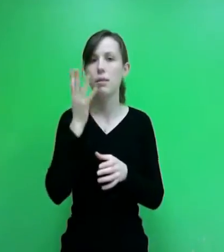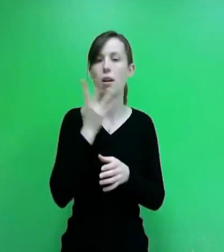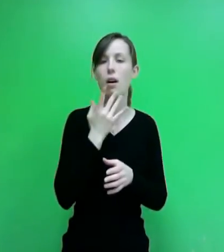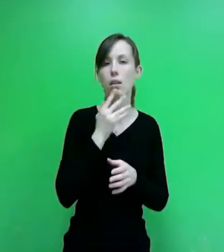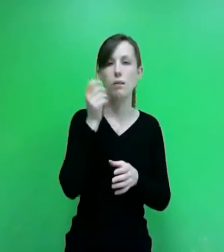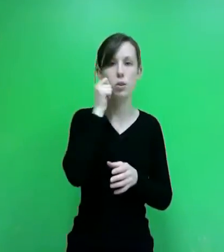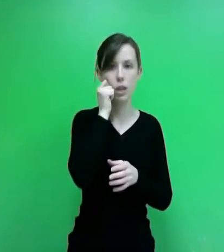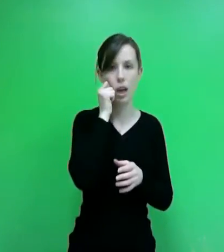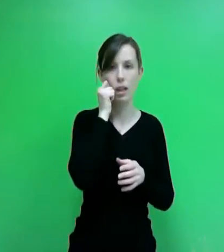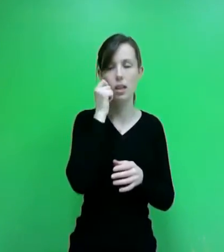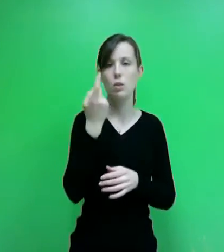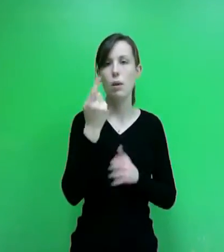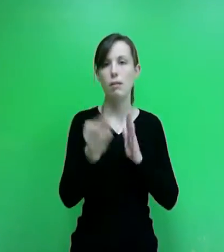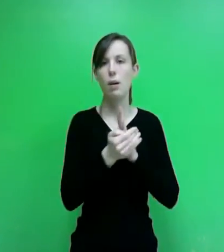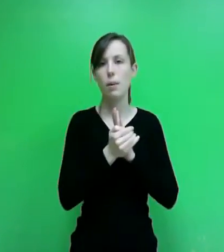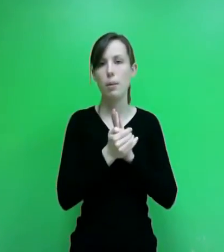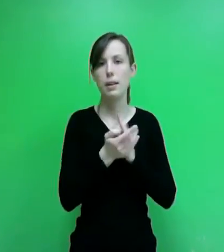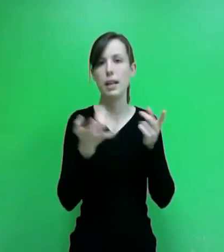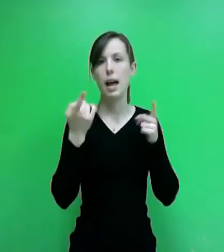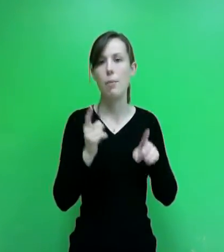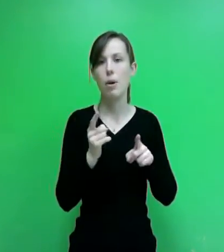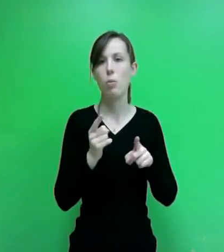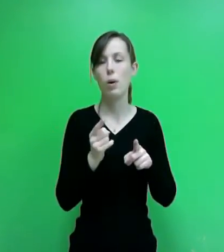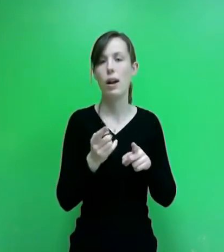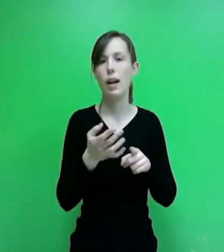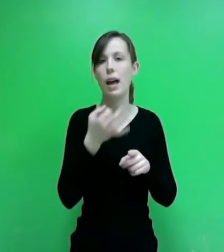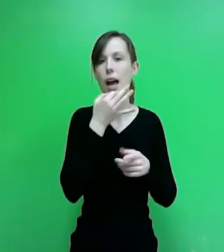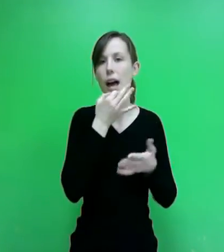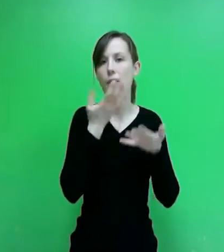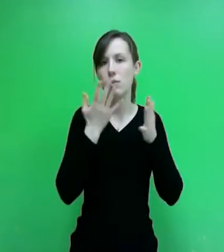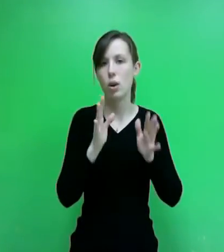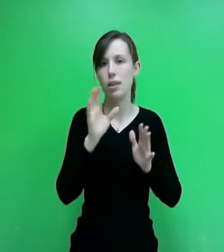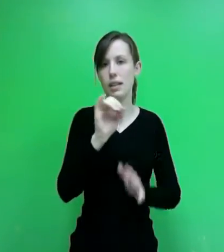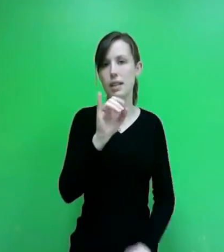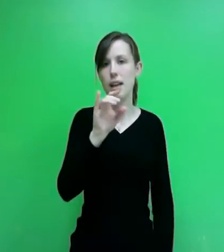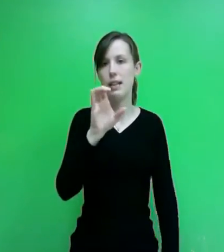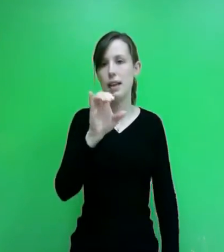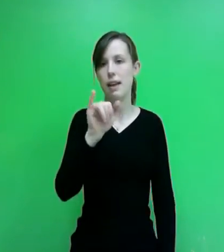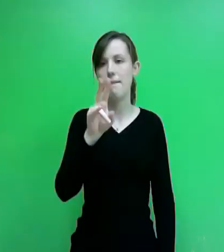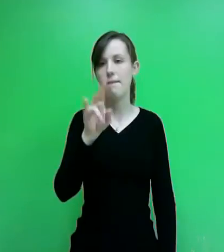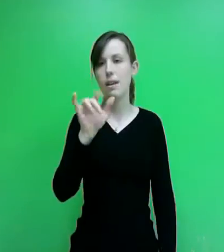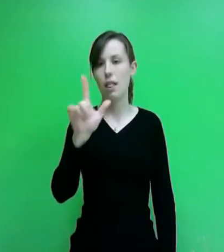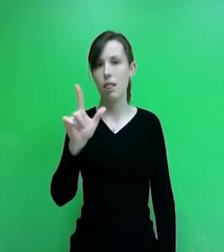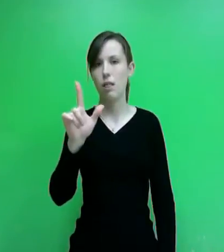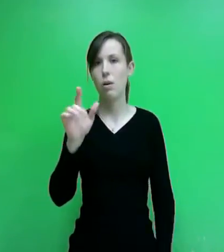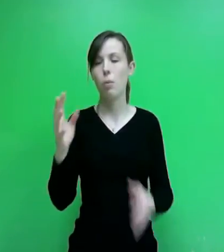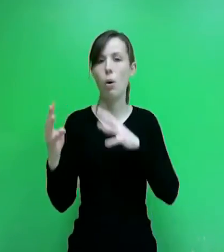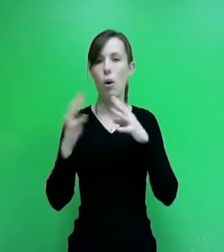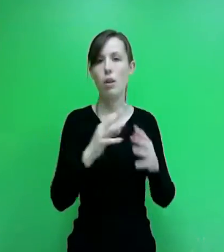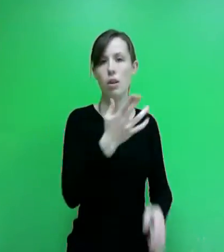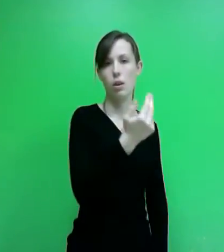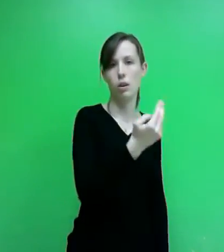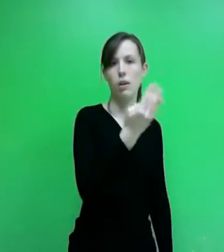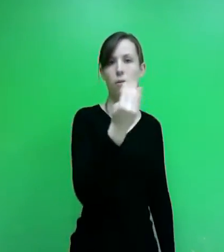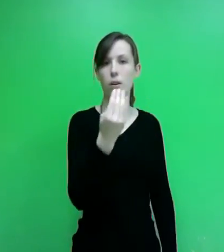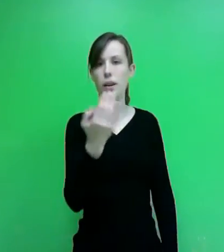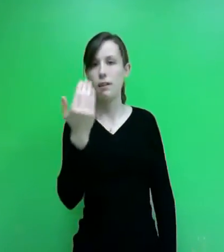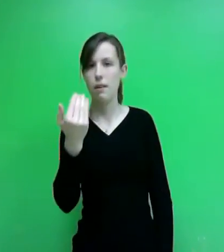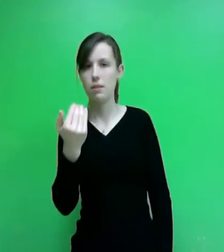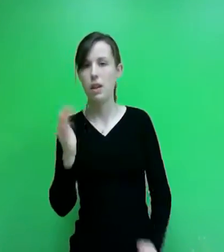amendments that happened right after the Civil War. The 13th, 14th, and 15th Amendments are called the Civil War Amendments because they all happened